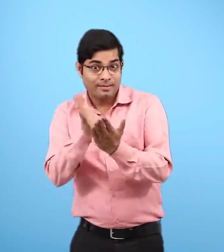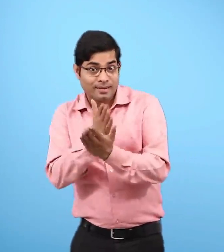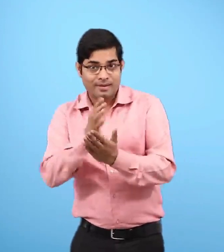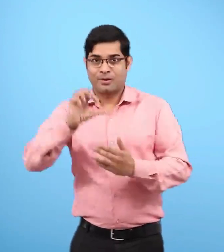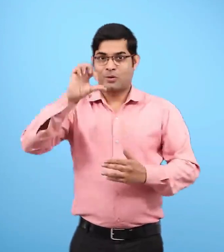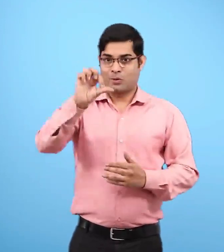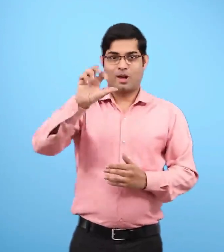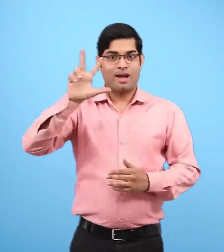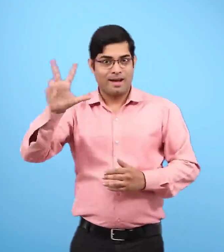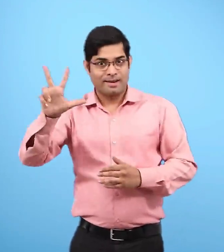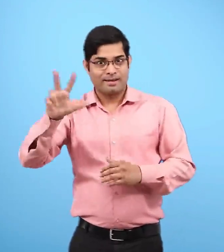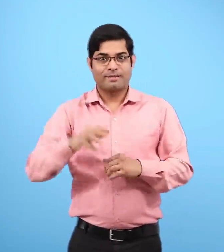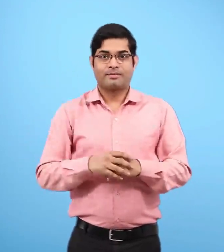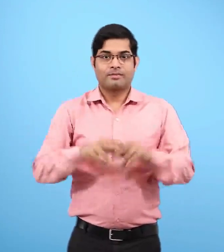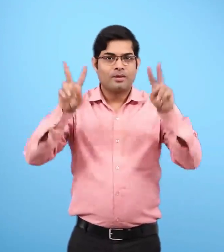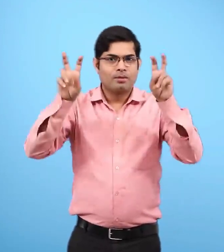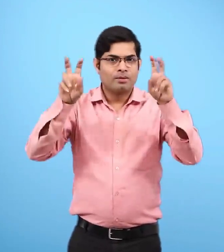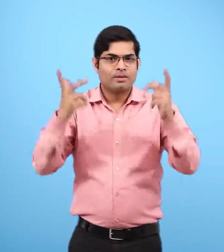Page 98.